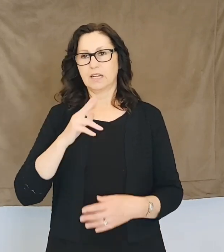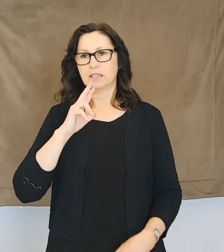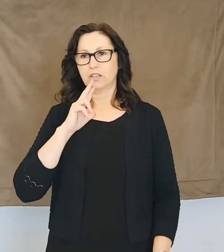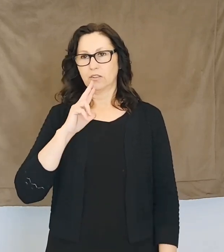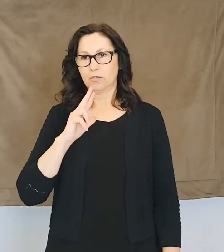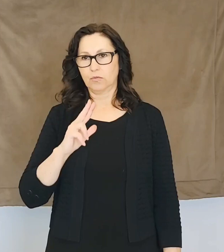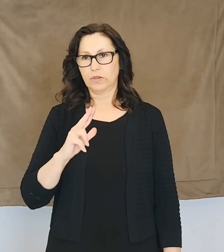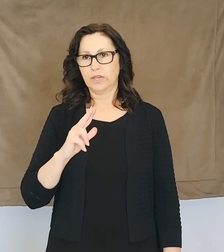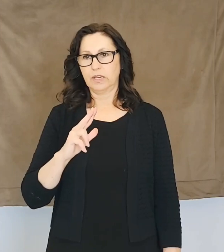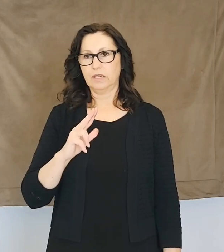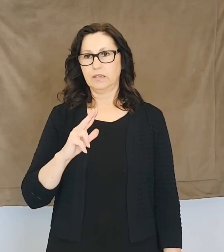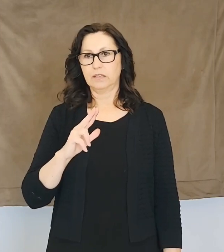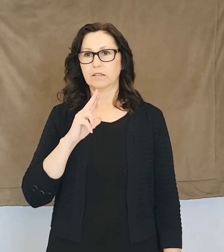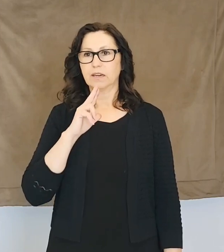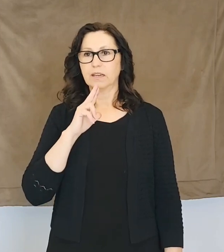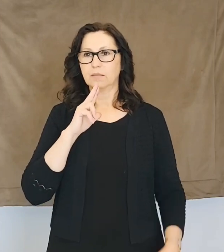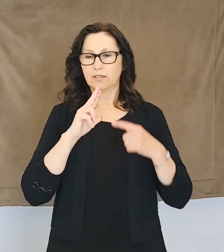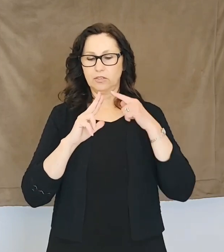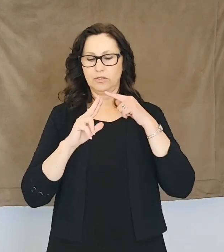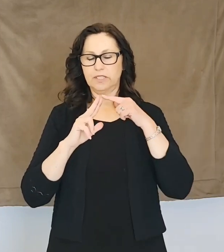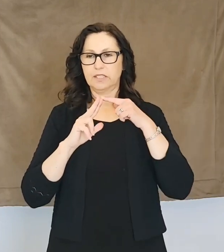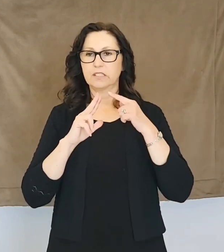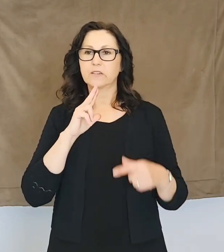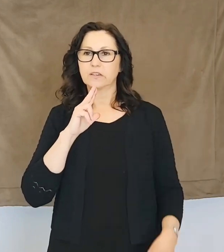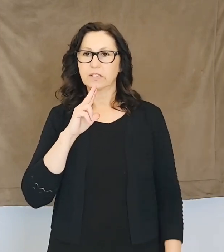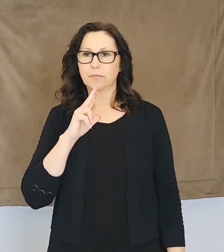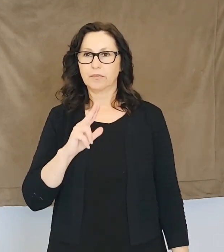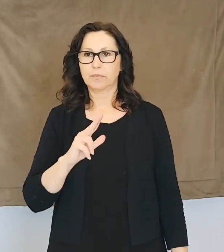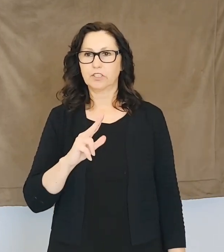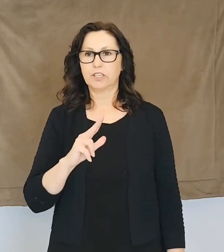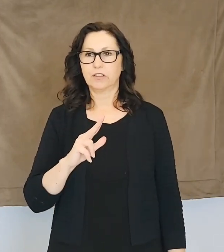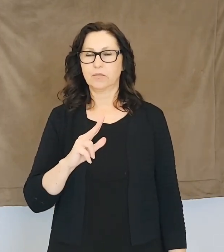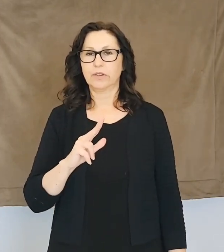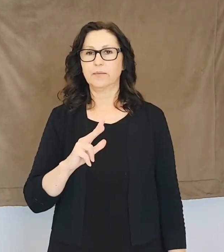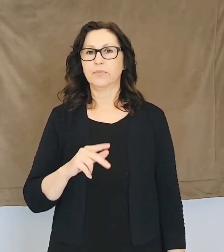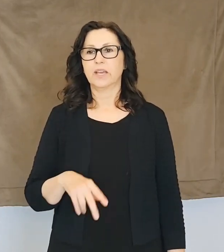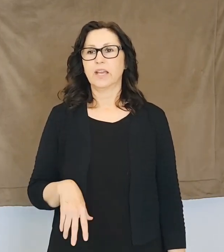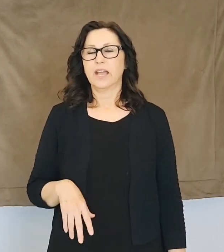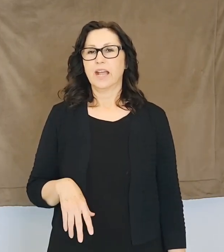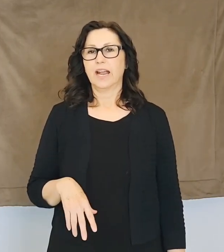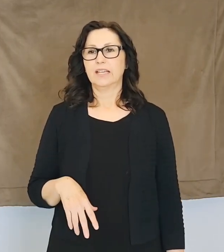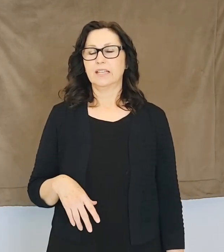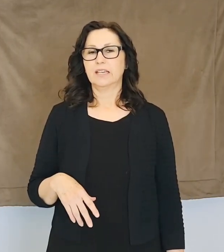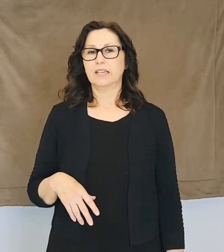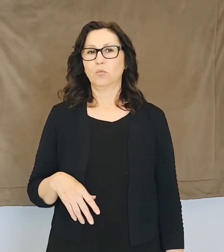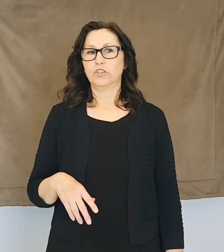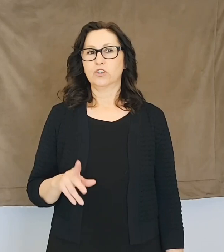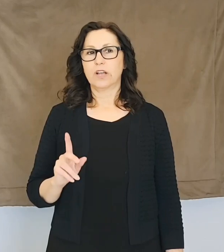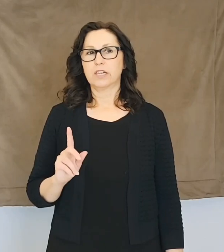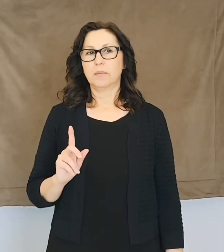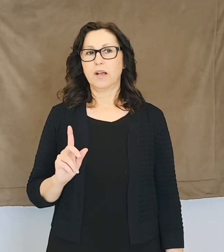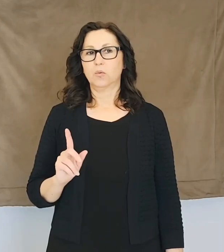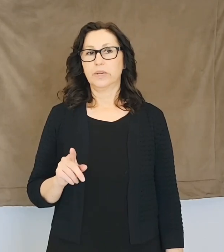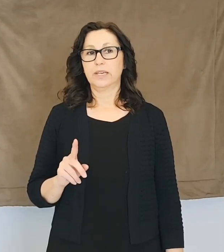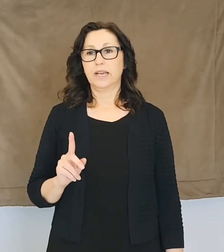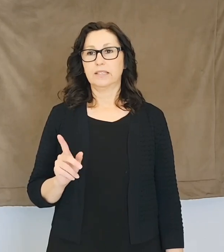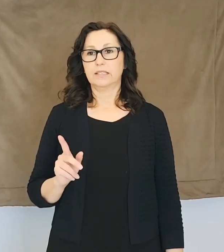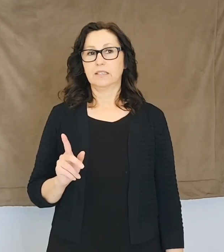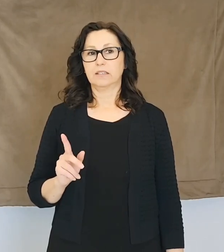son 3, right? And make sure it's this finger coming from the chin, 3. And then when you're talking about we as in